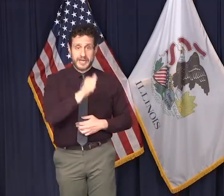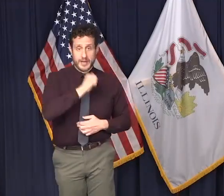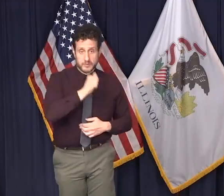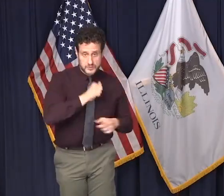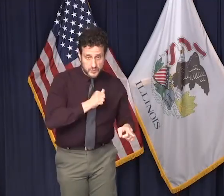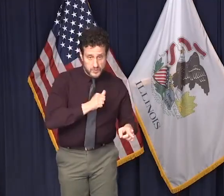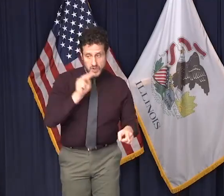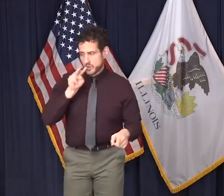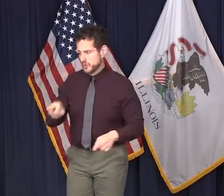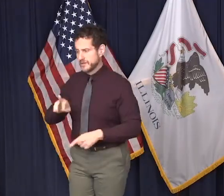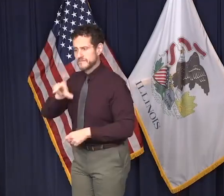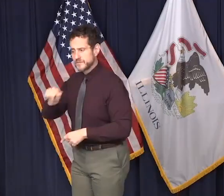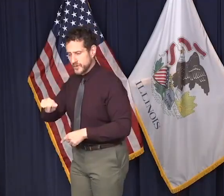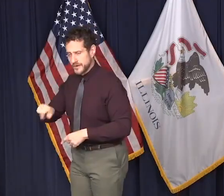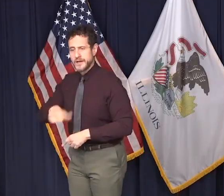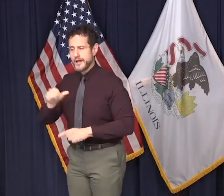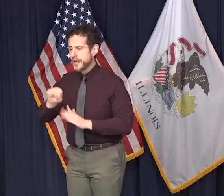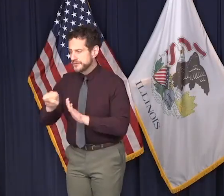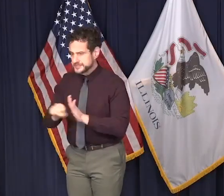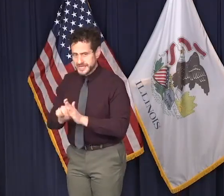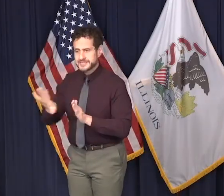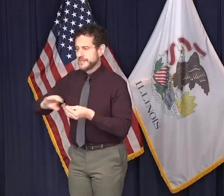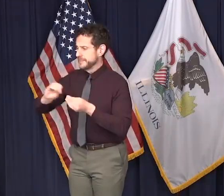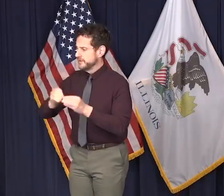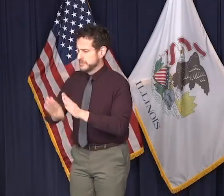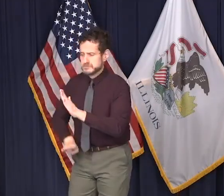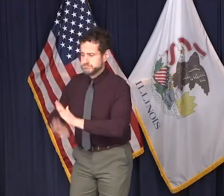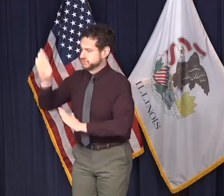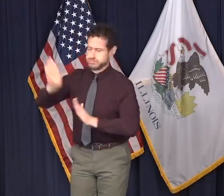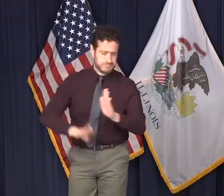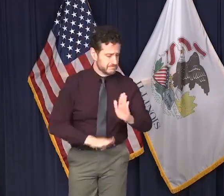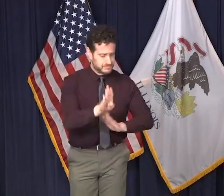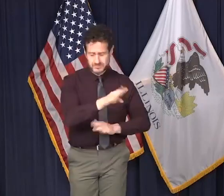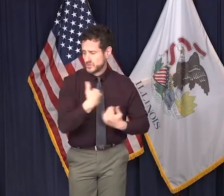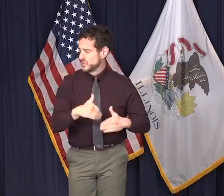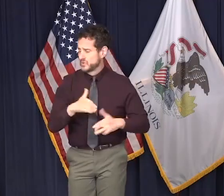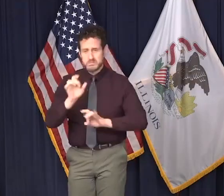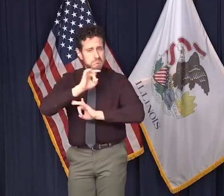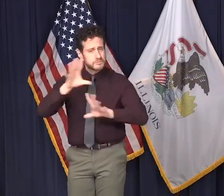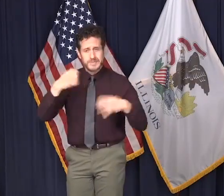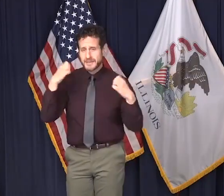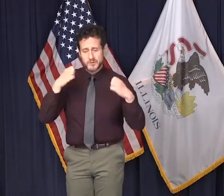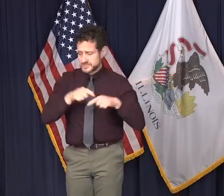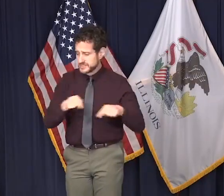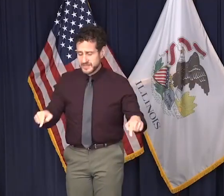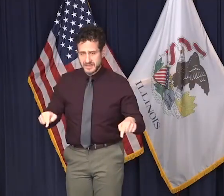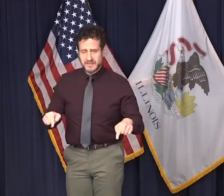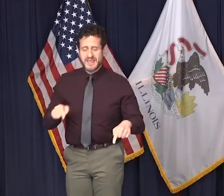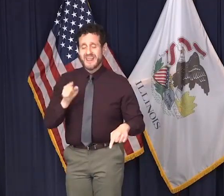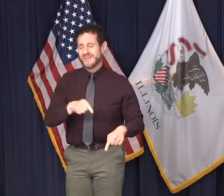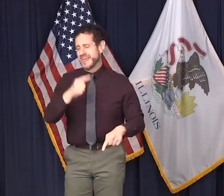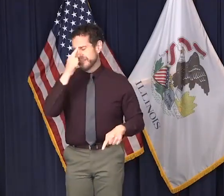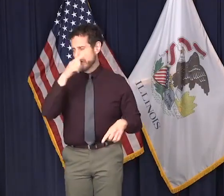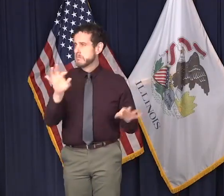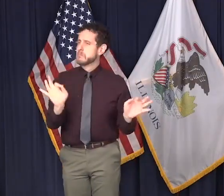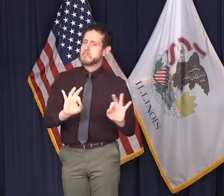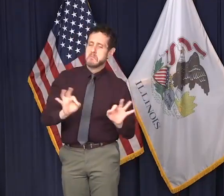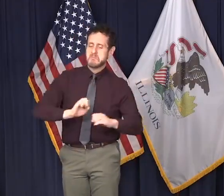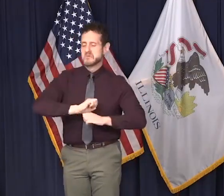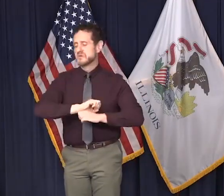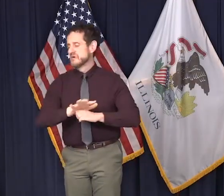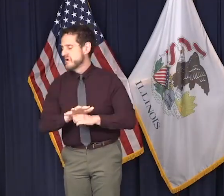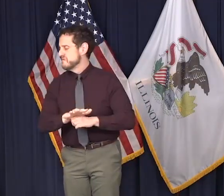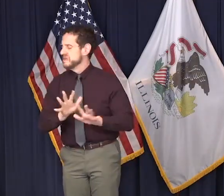Florida that are in full-blown crisis right now, it started with a gradual rise in the